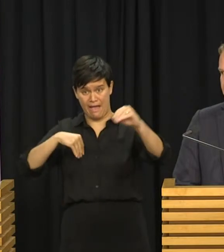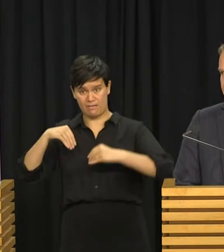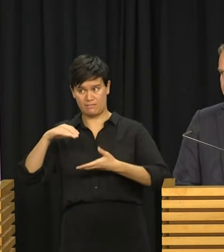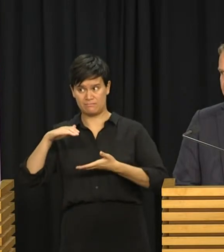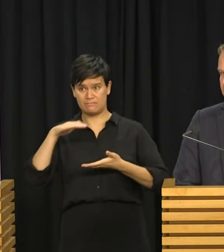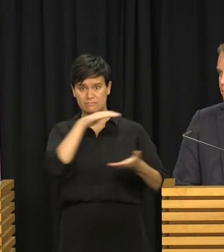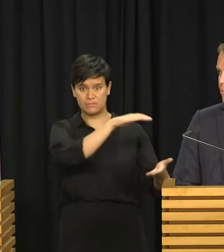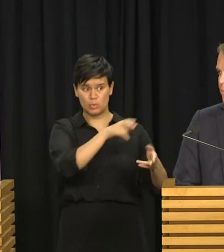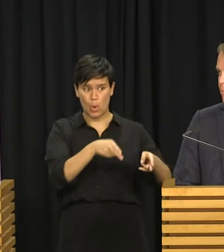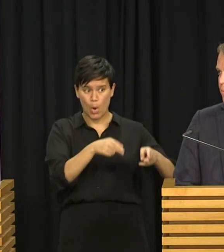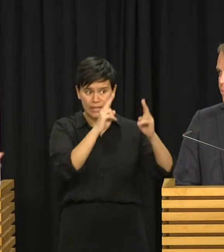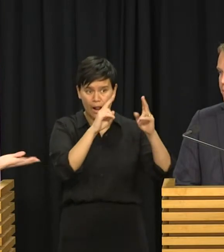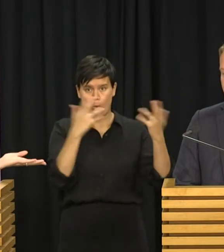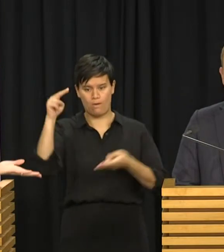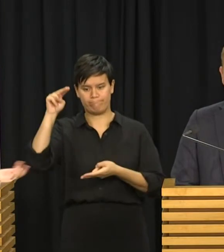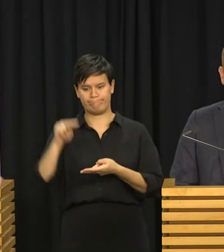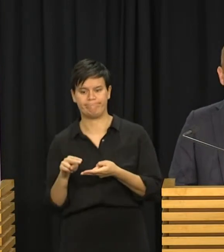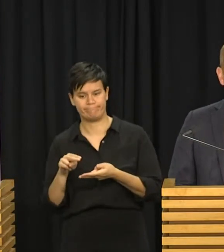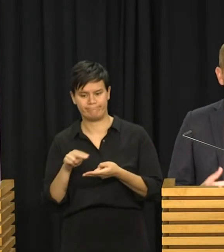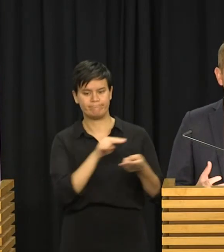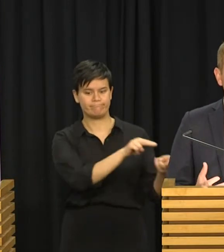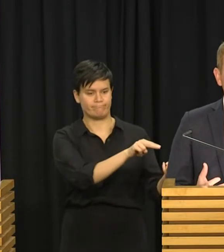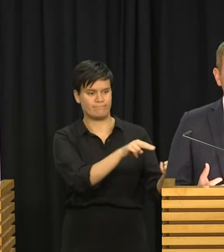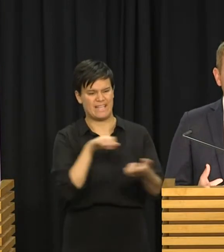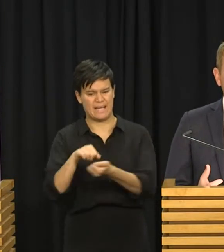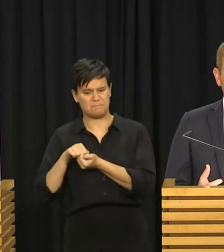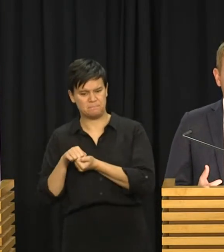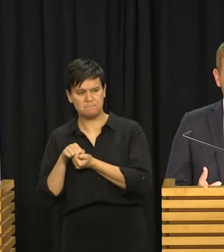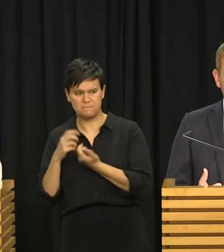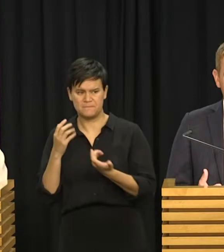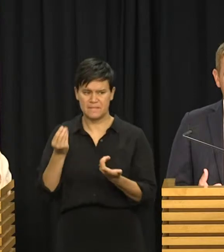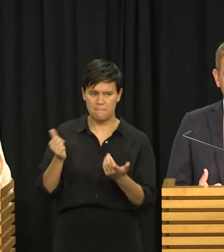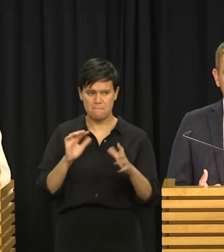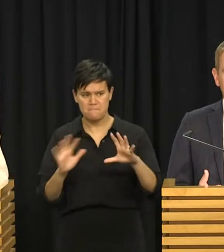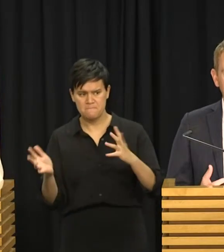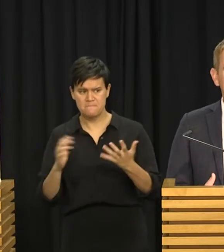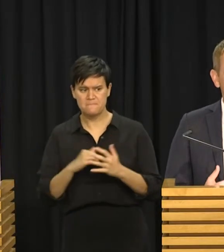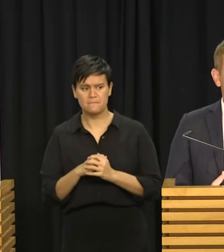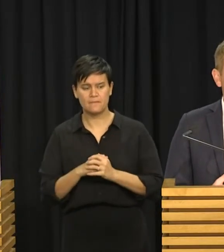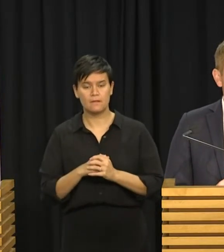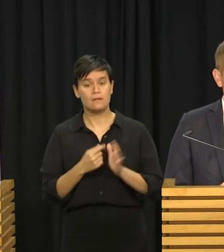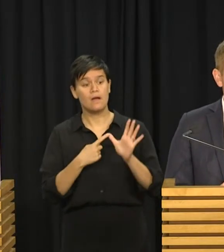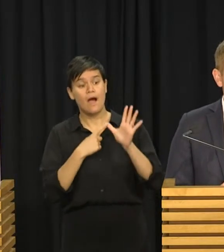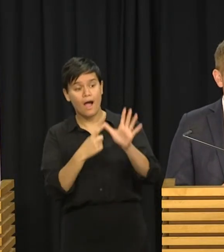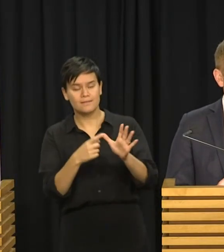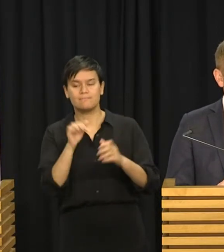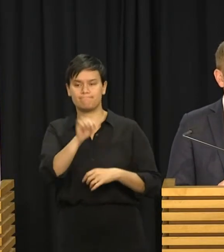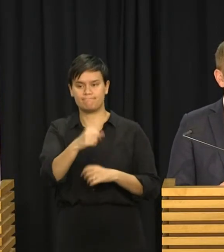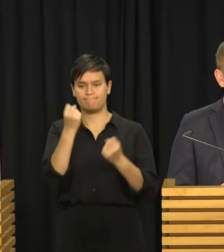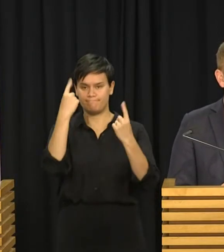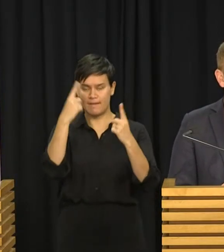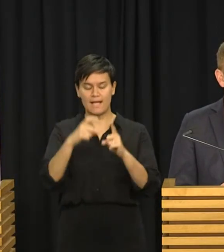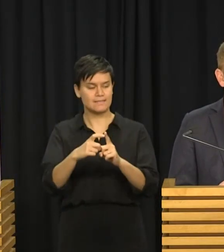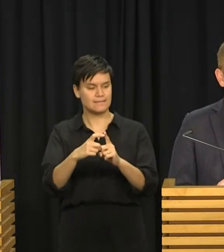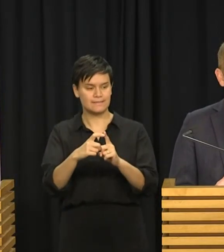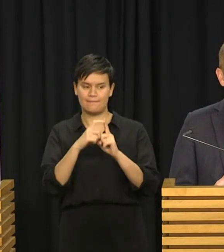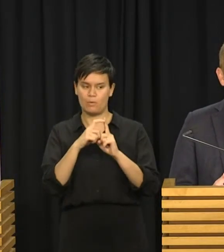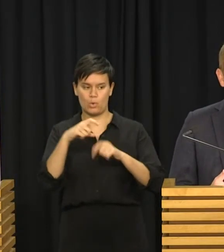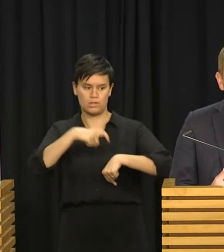between the taxpayer and the person travelling. Ultimately, it's a very difficult time for international